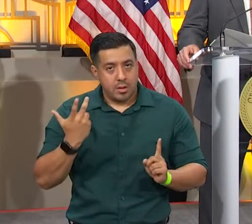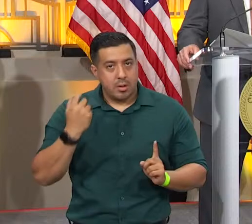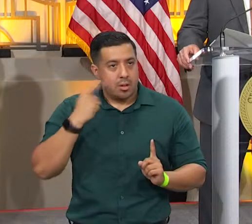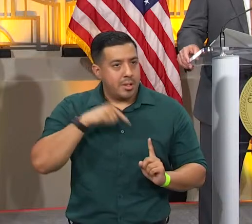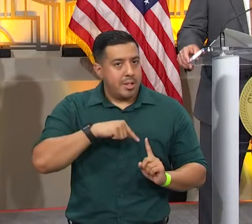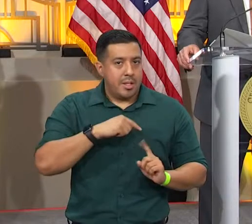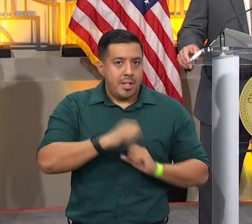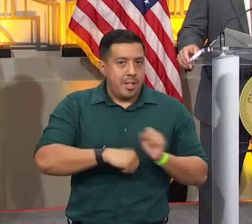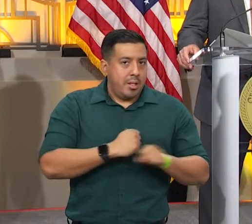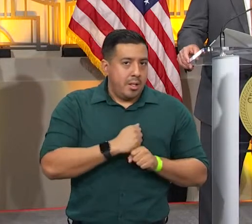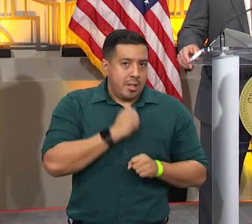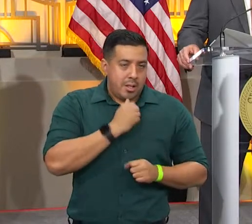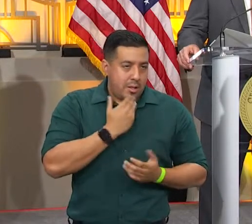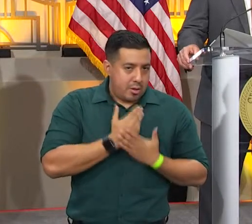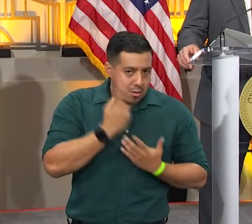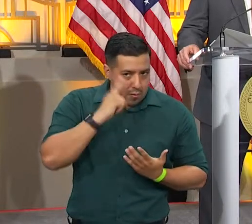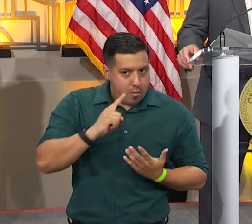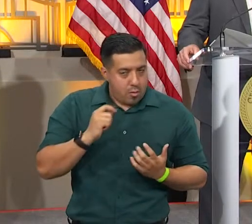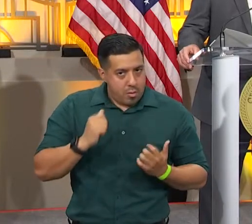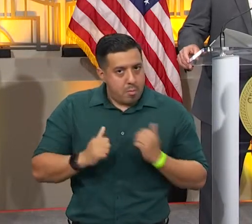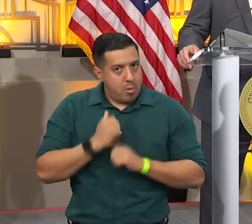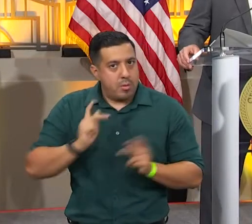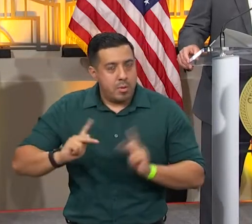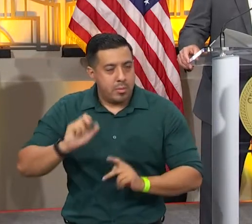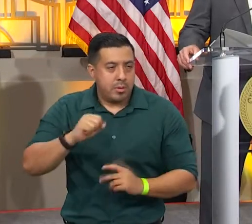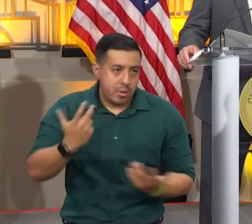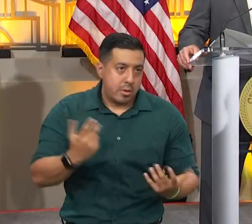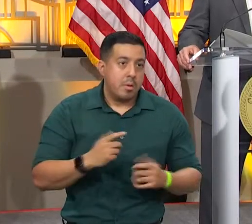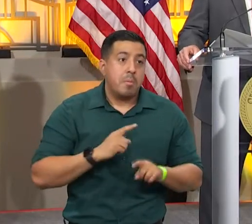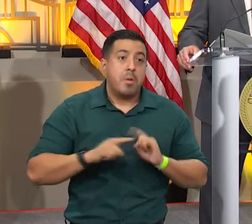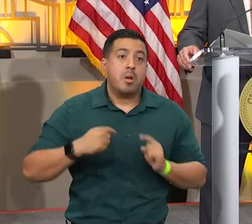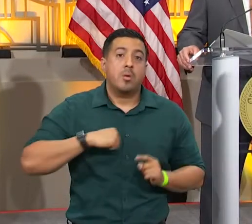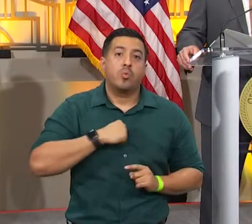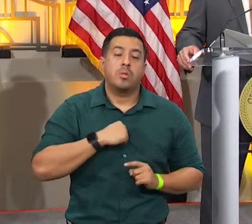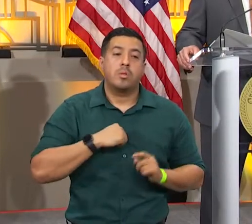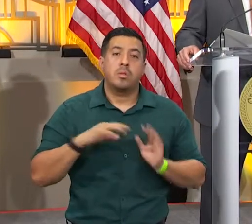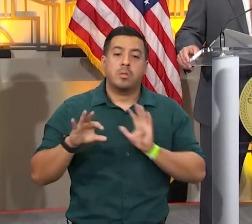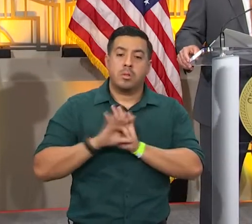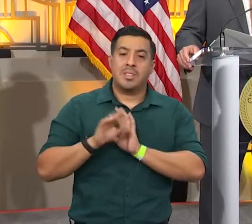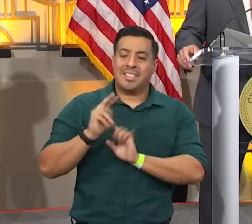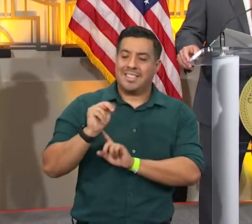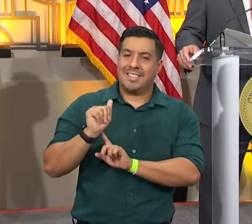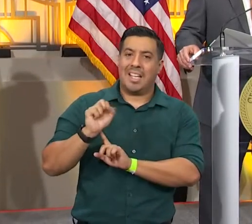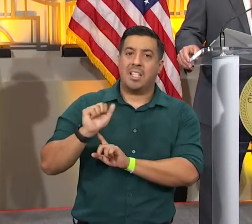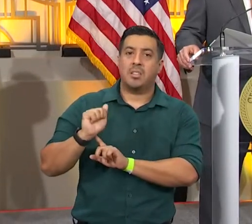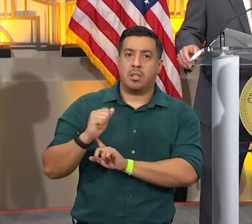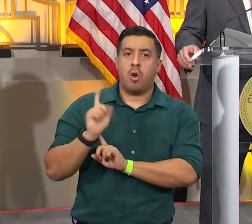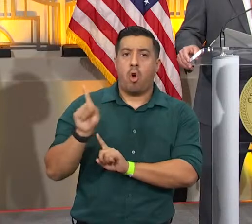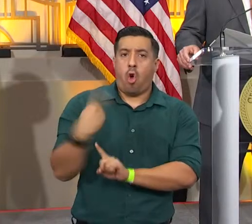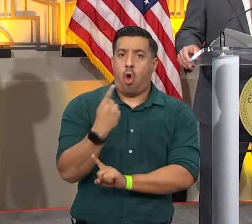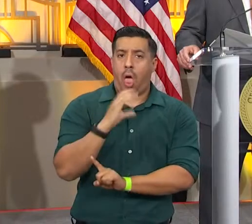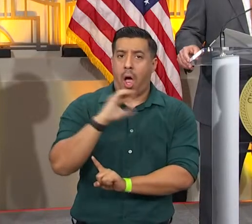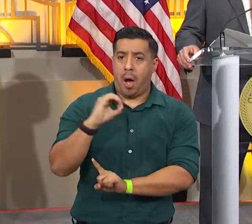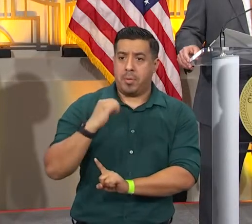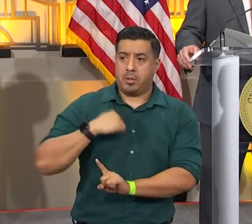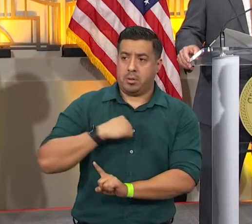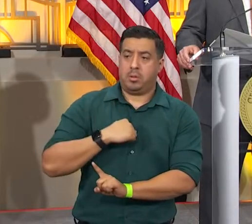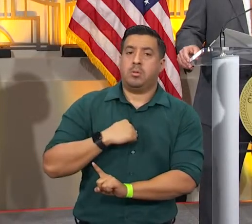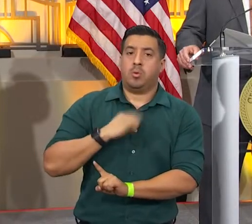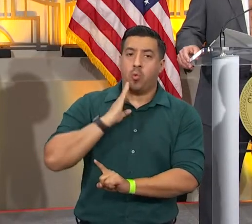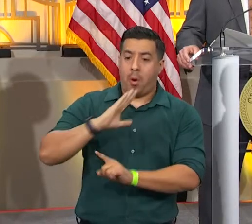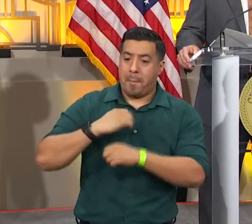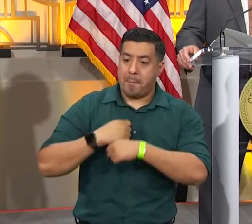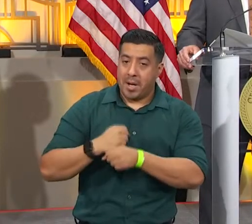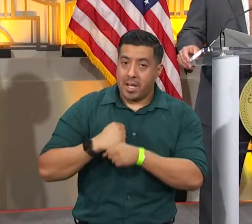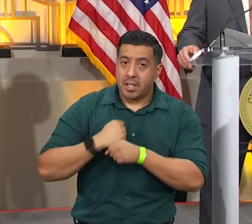not great for most of us, we did get selected by NASA to be the only company to be able to